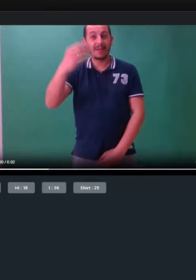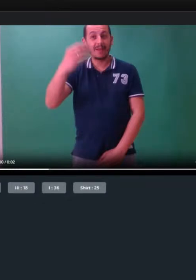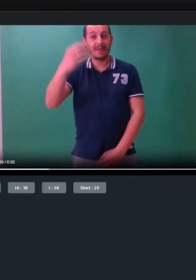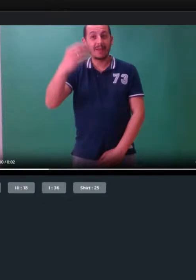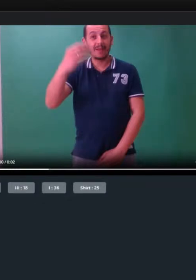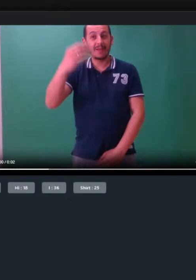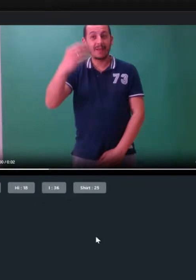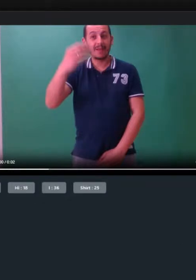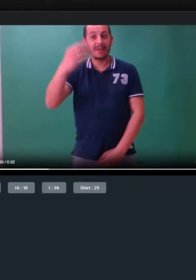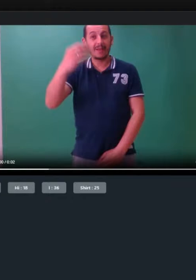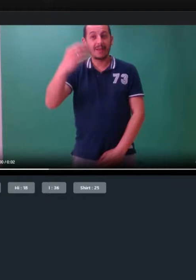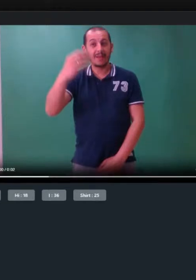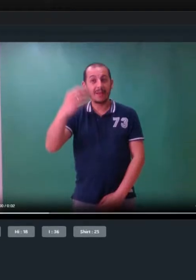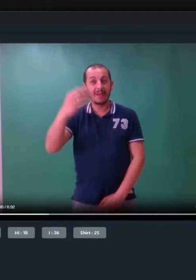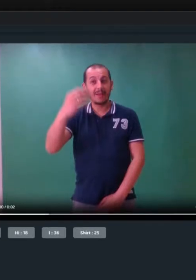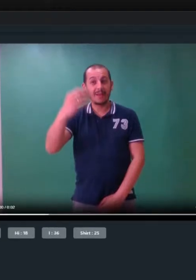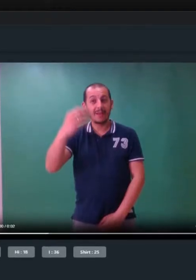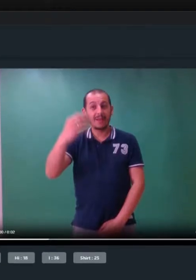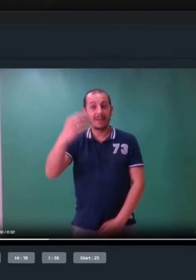be submitted to our system.